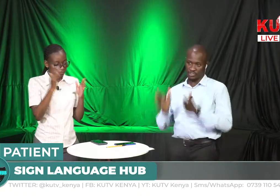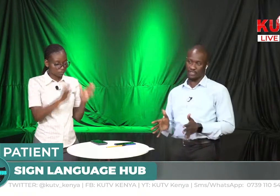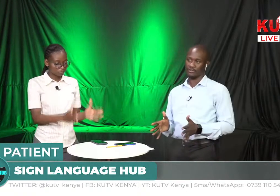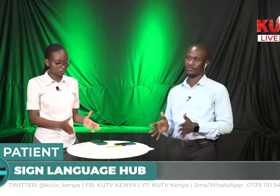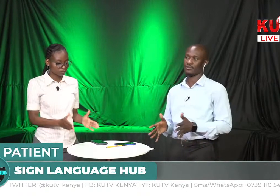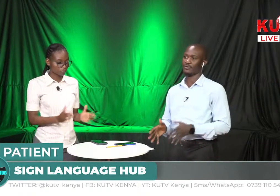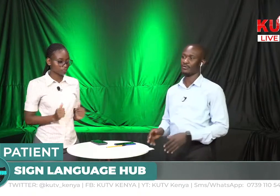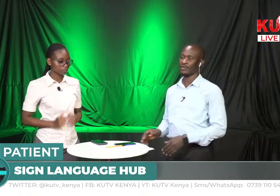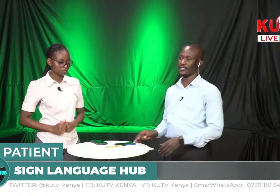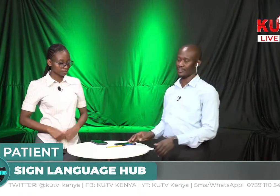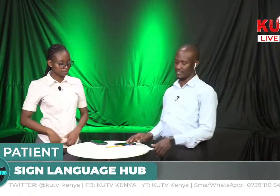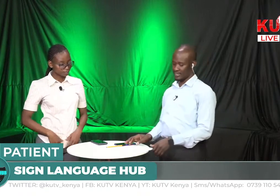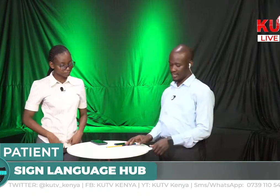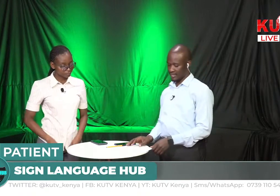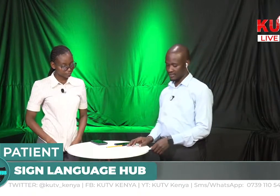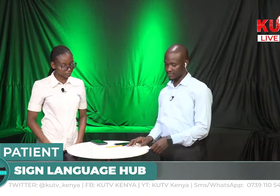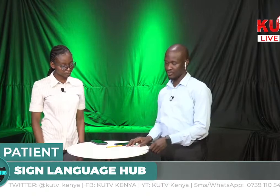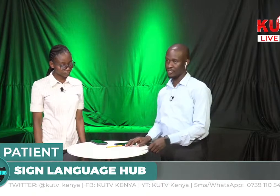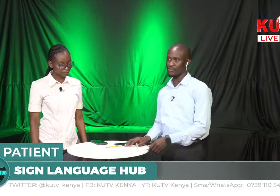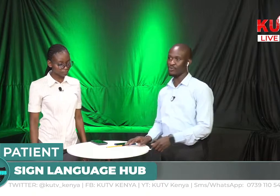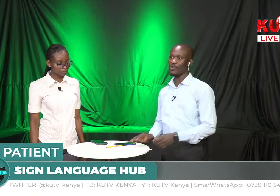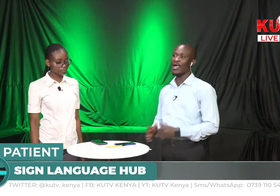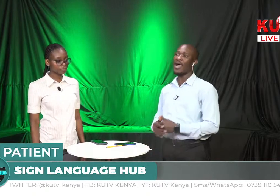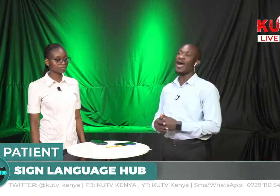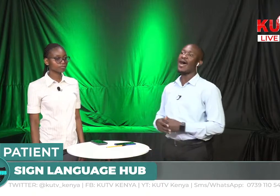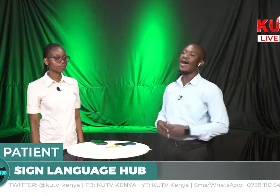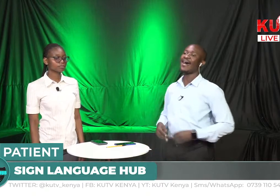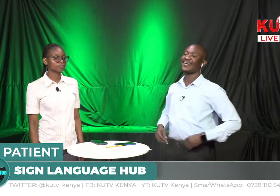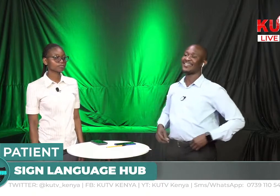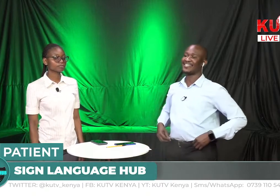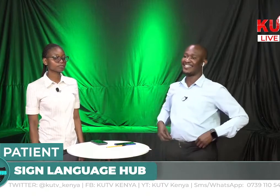patient. All right, let's continue.